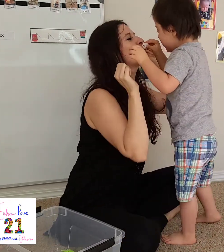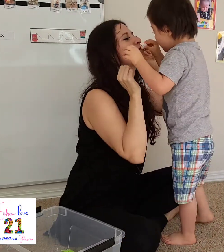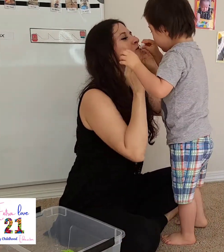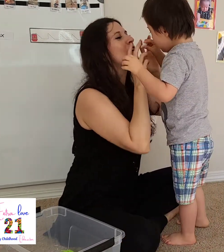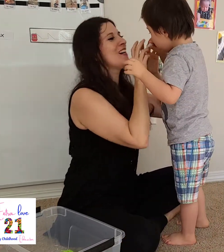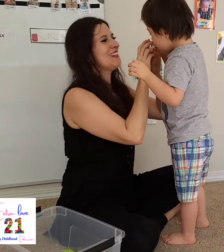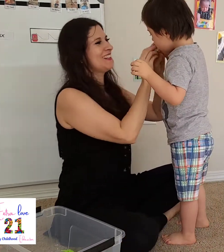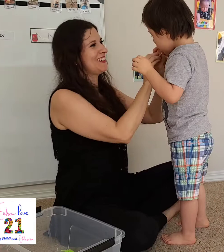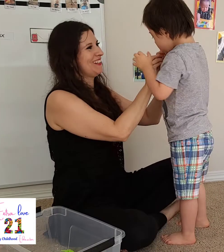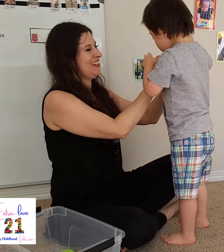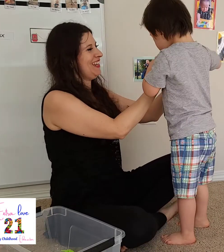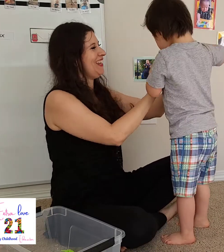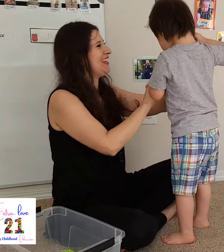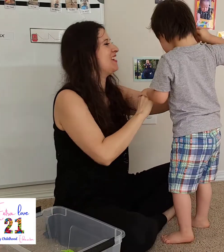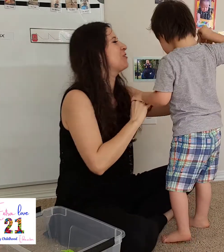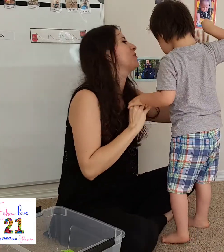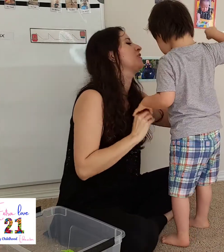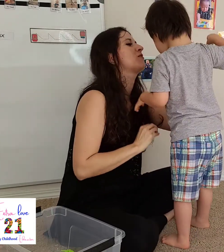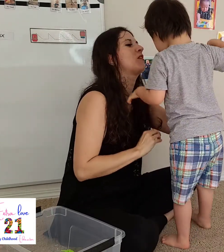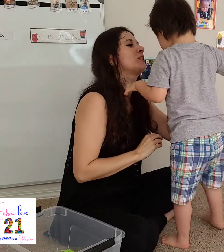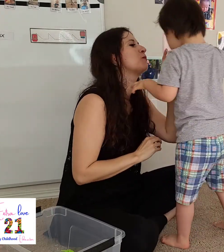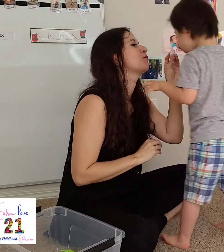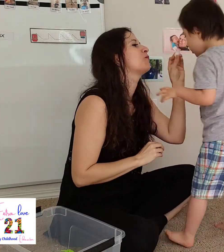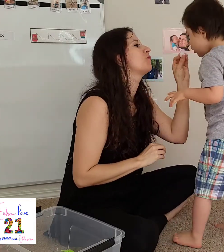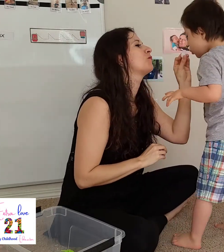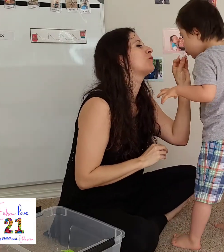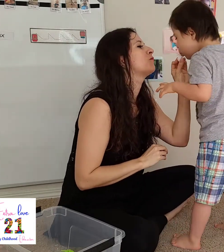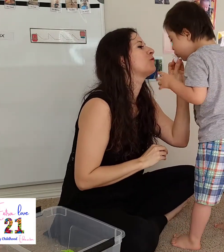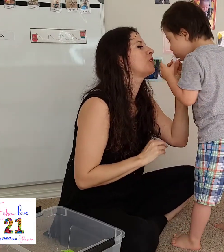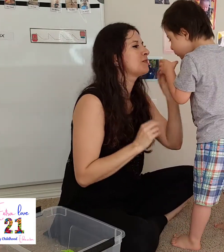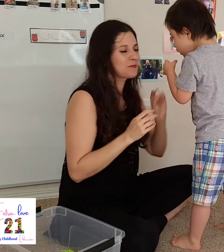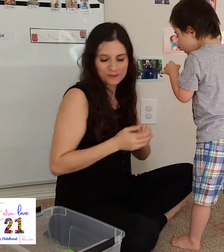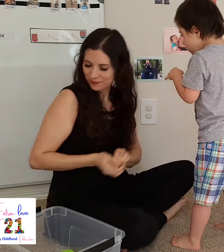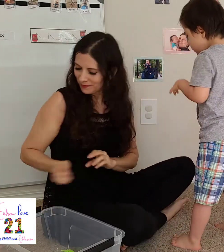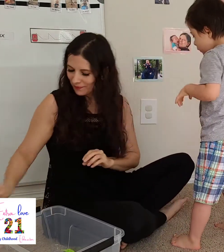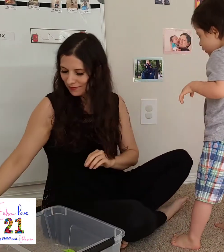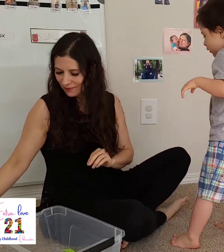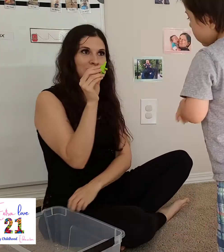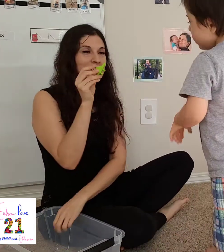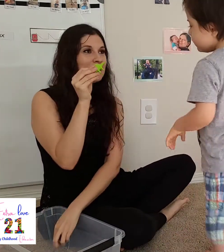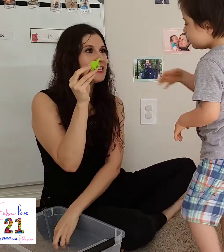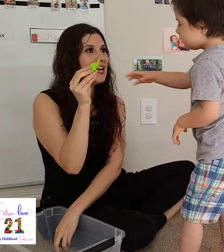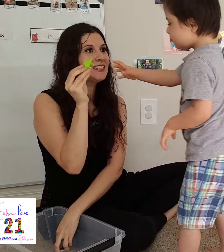Hey, now you kiss a rabbit. It's a